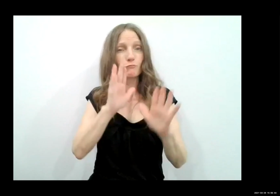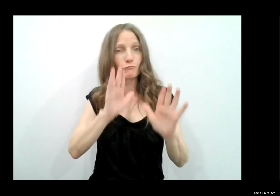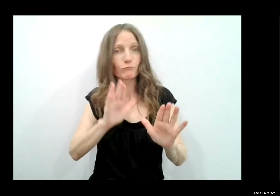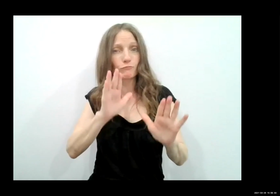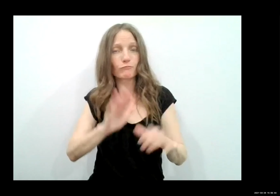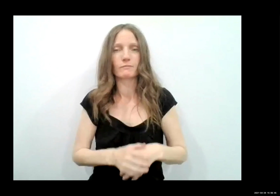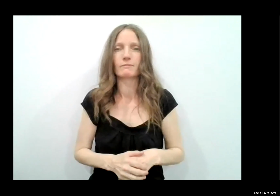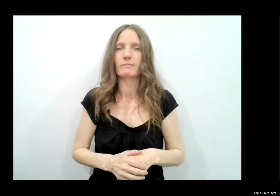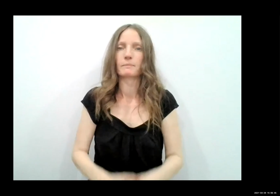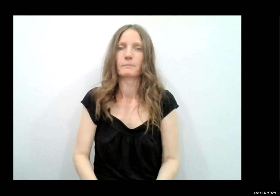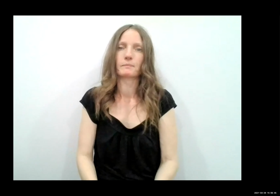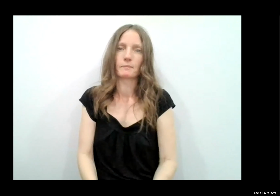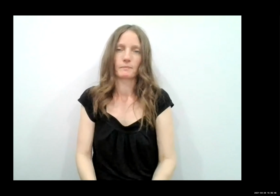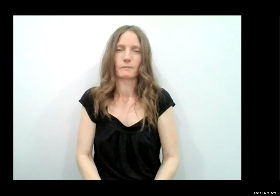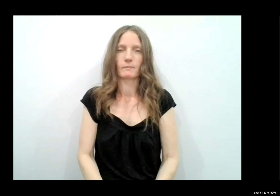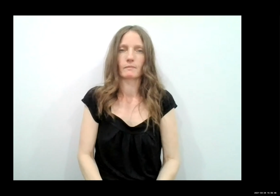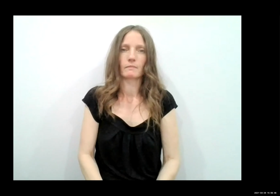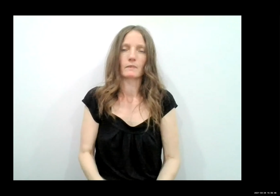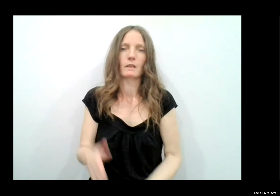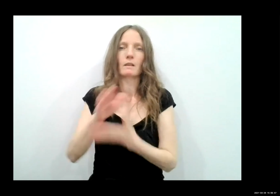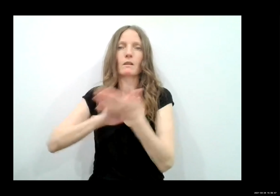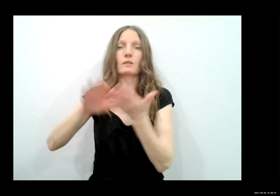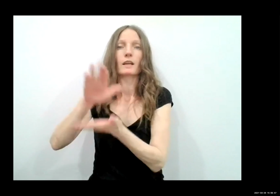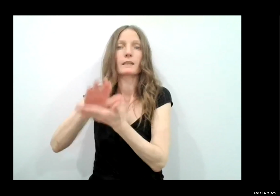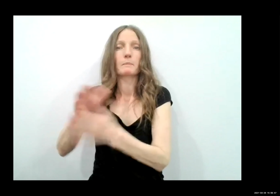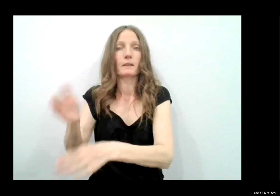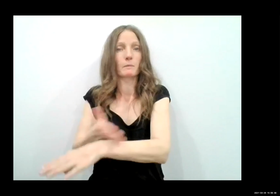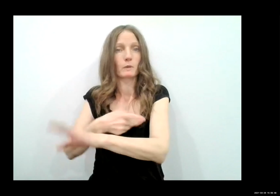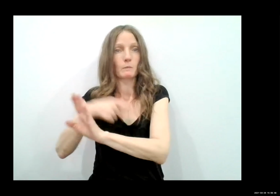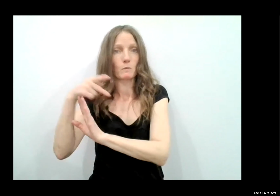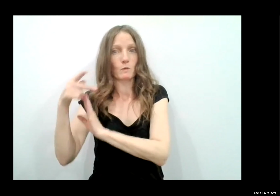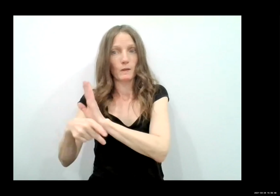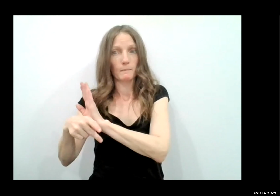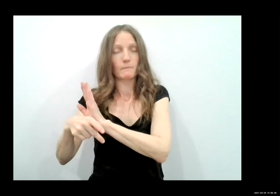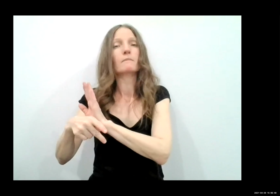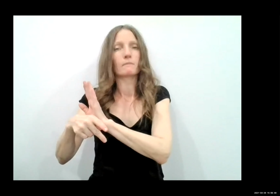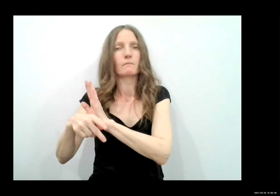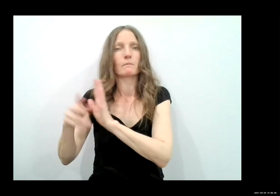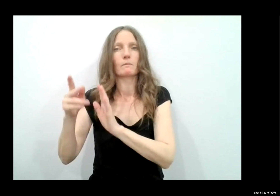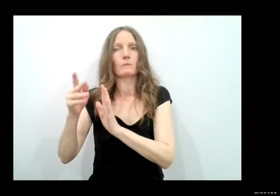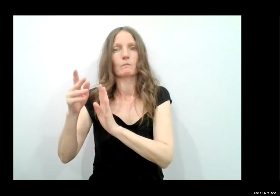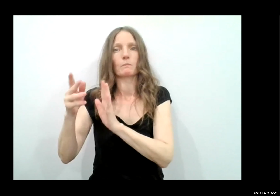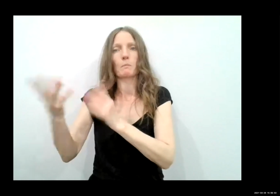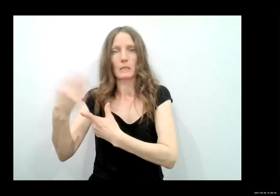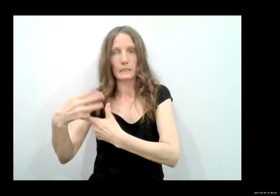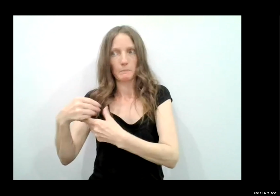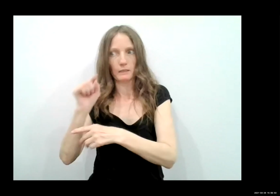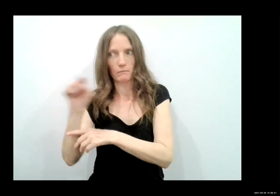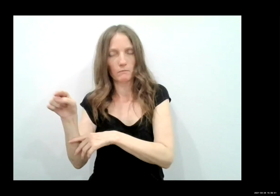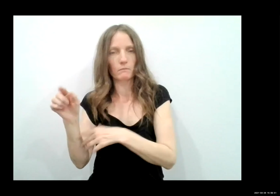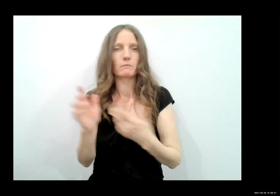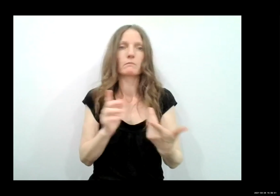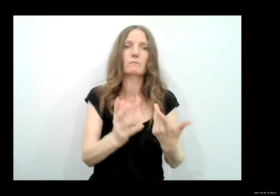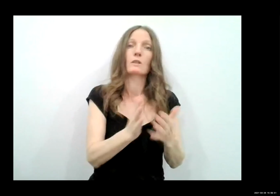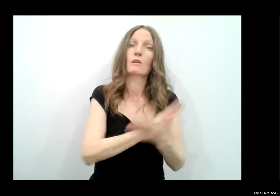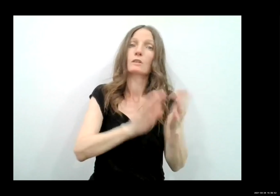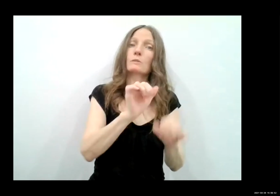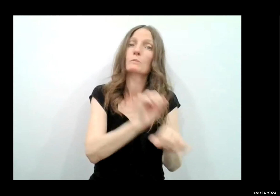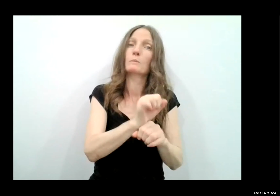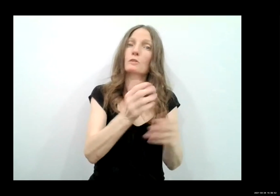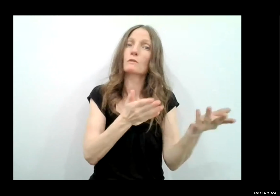participants both from our college academic upgrading programs, and we have participants from our college employment